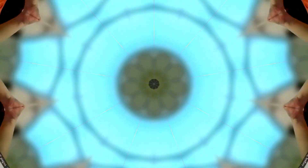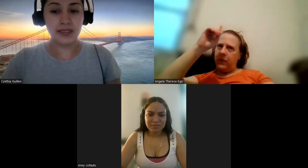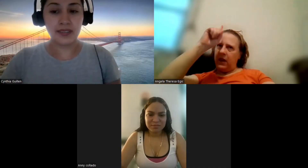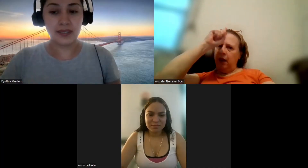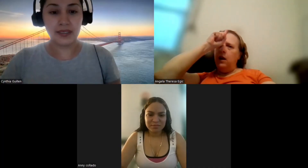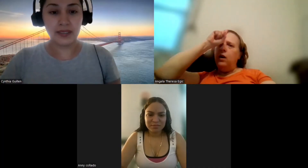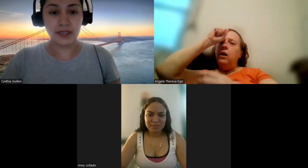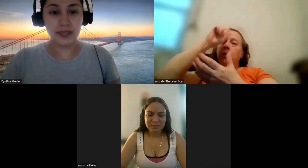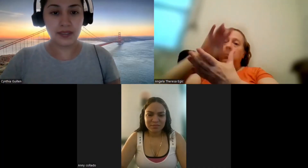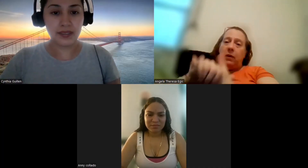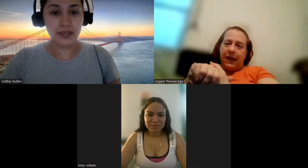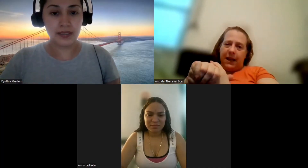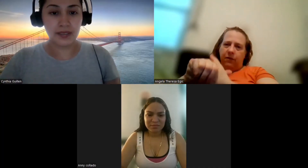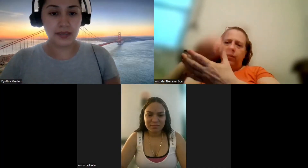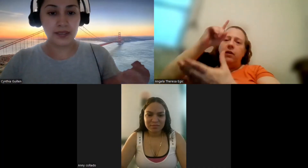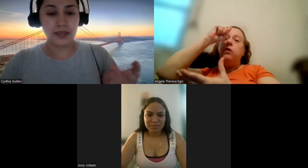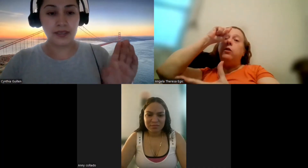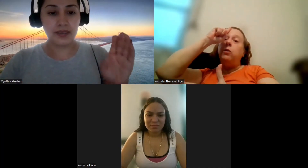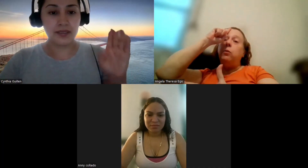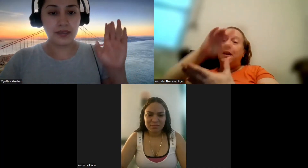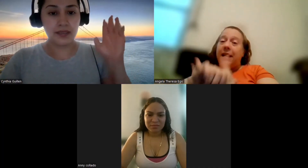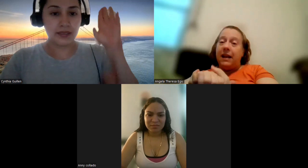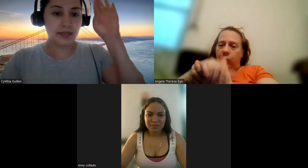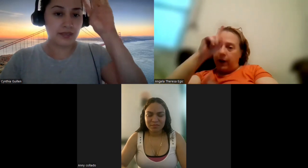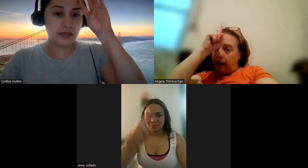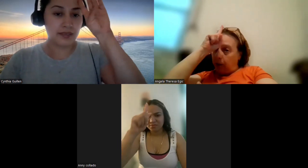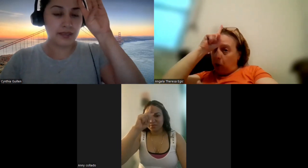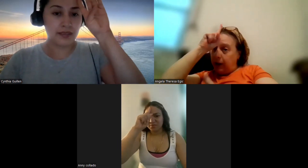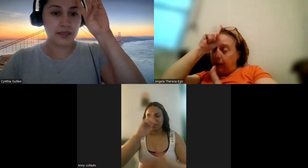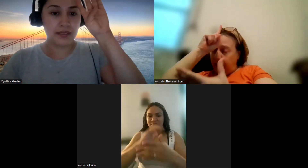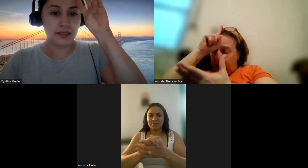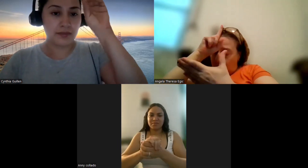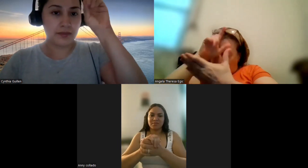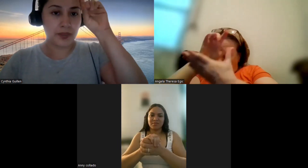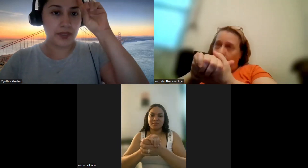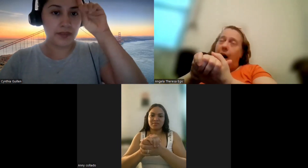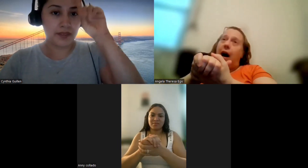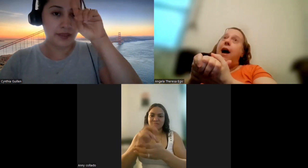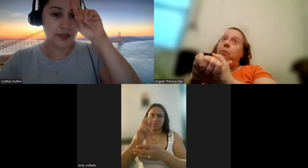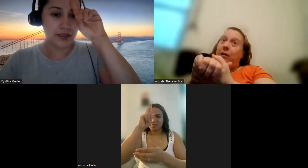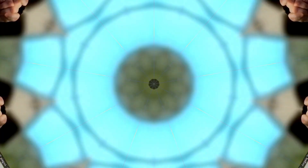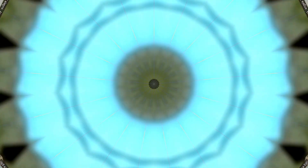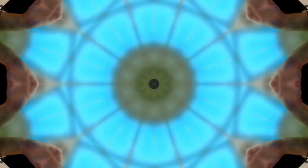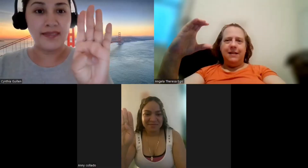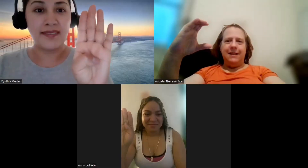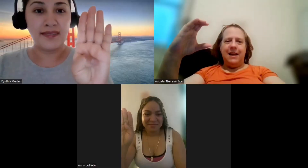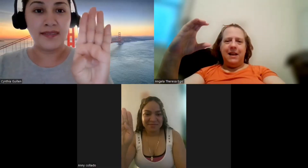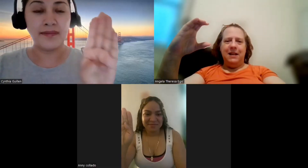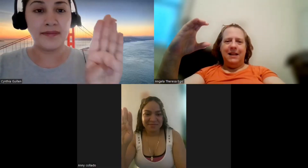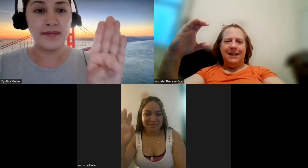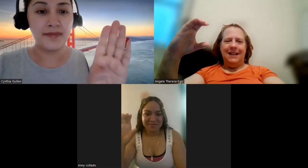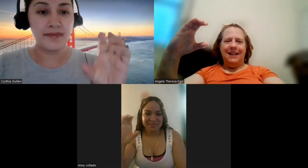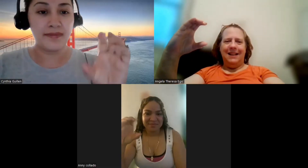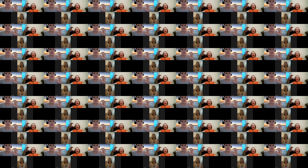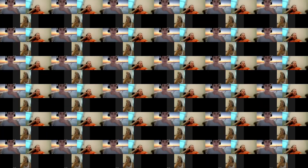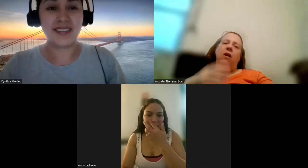don't believe. To believe. You take the pointing finger and you go, I believe. This is C.